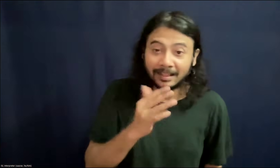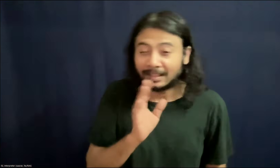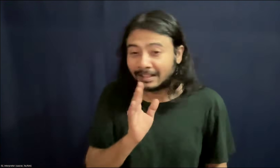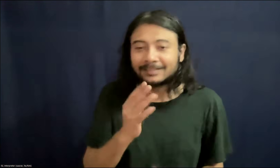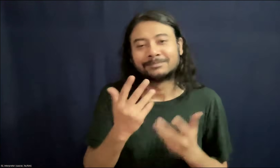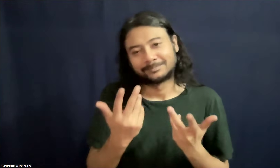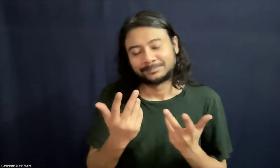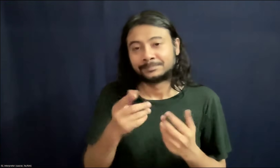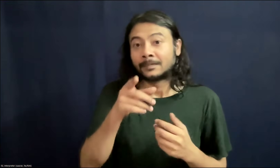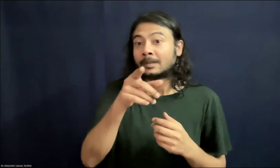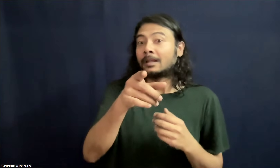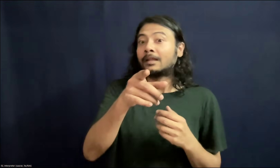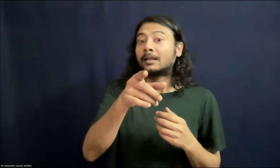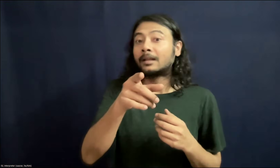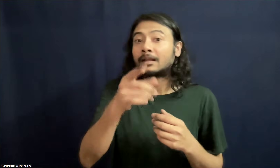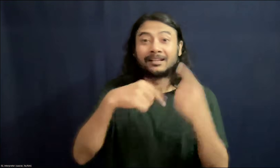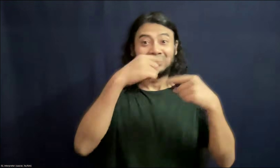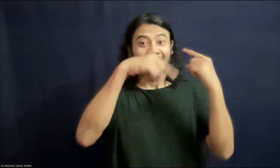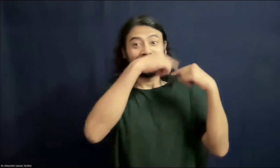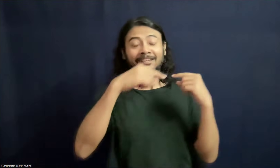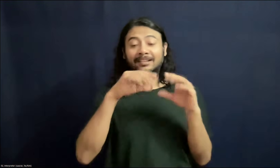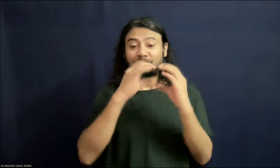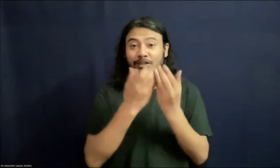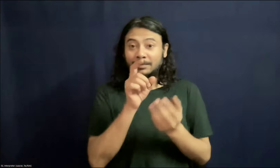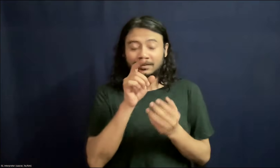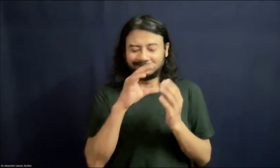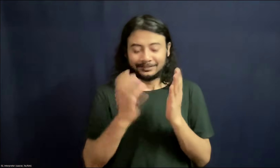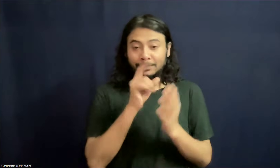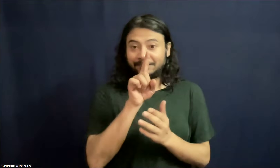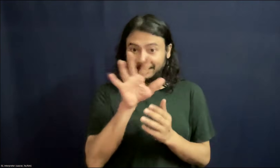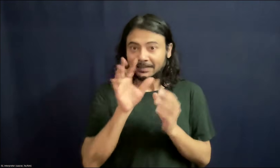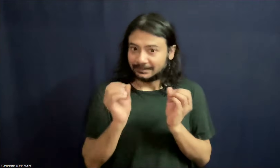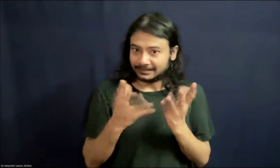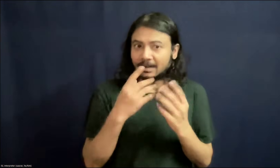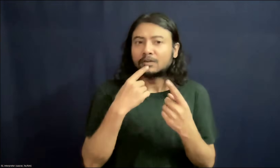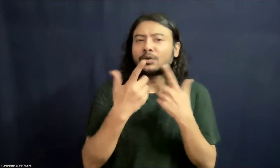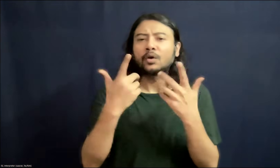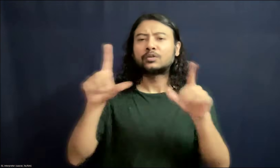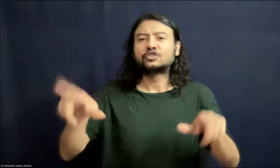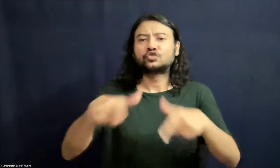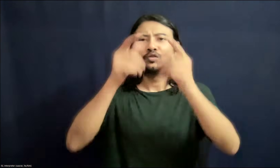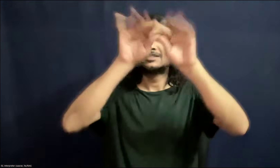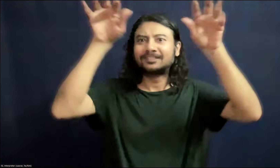reflection trees in spirit material world. So, but the root of both the trees is same.